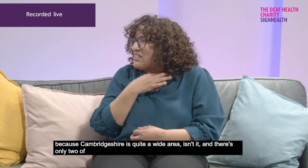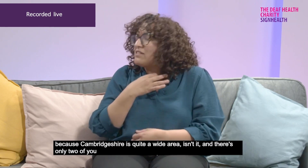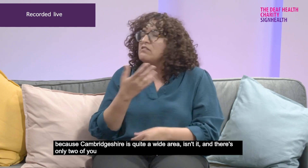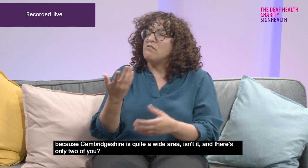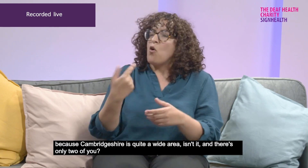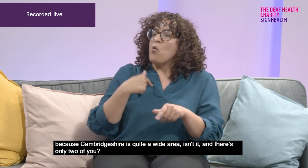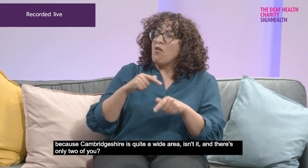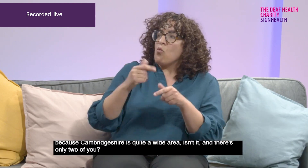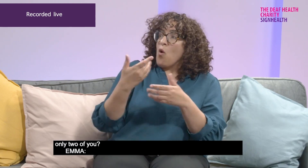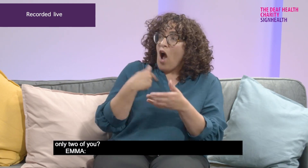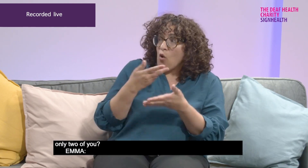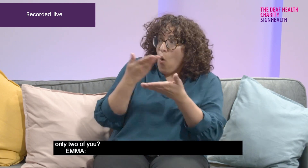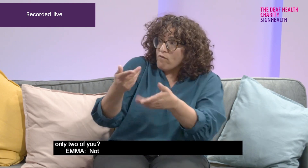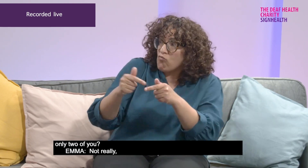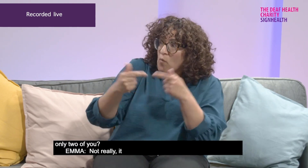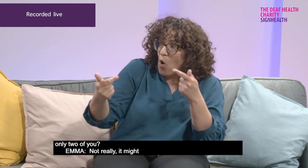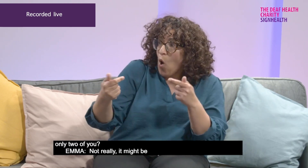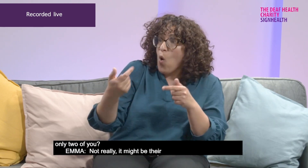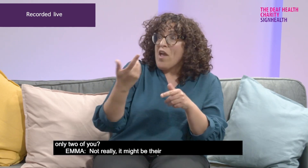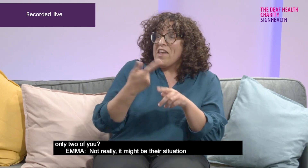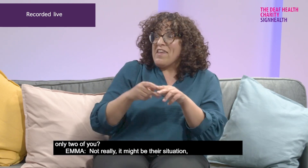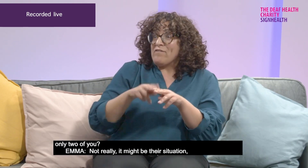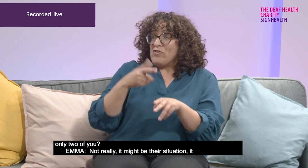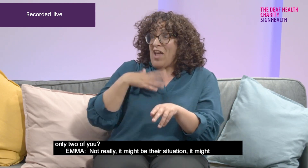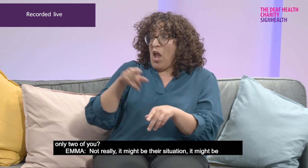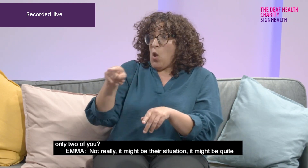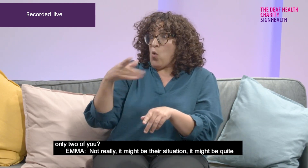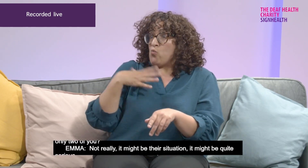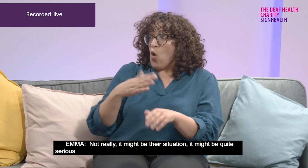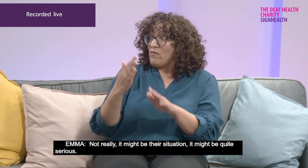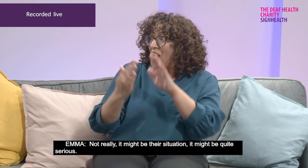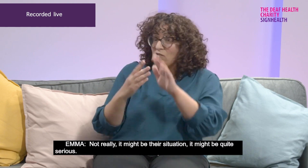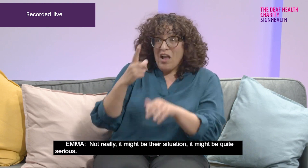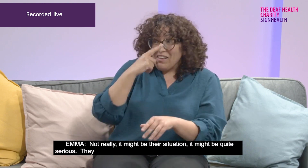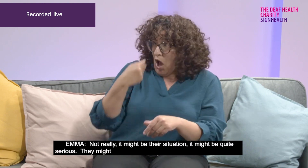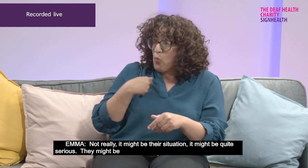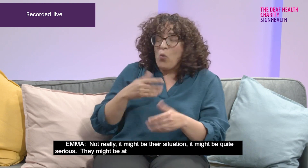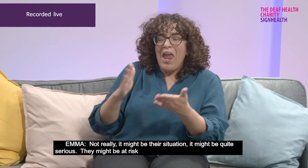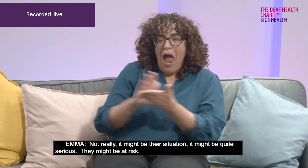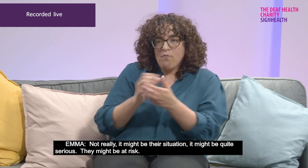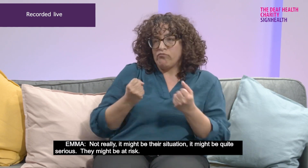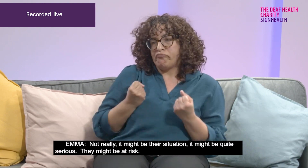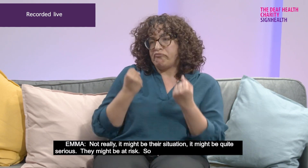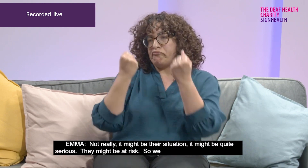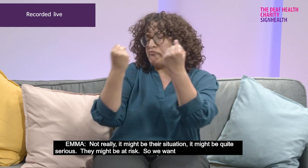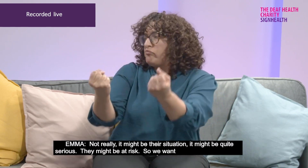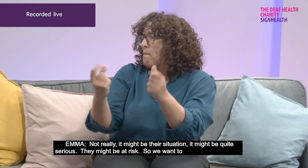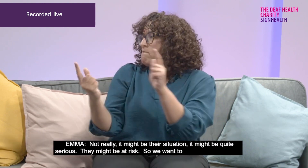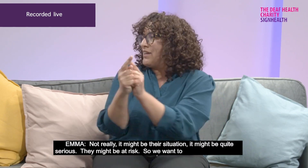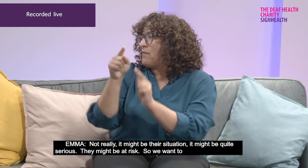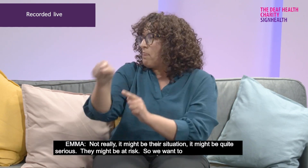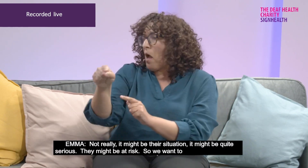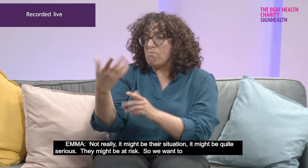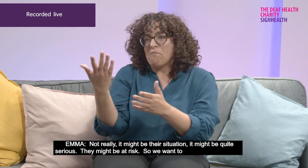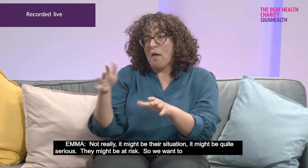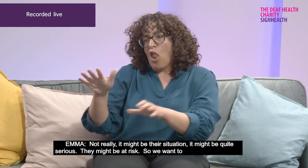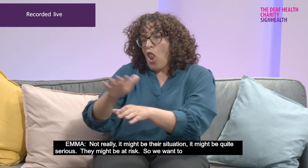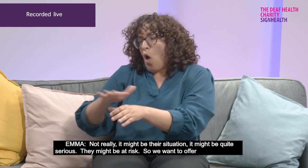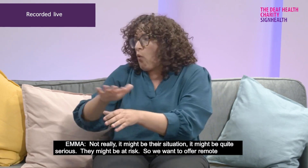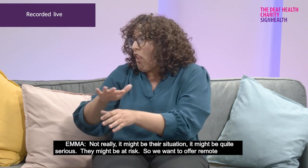you? Not really. It might be their situation. It might be quite serious. They might be at risk. So we want to offer remote